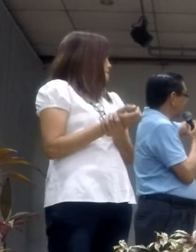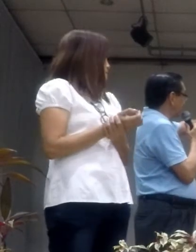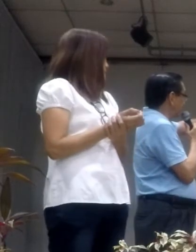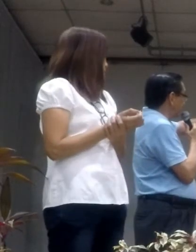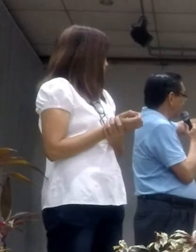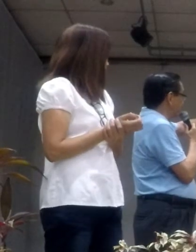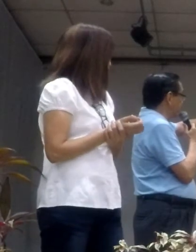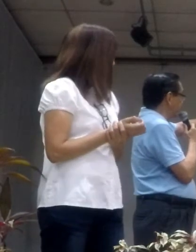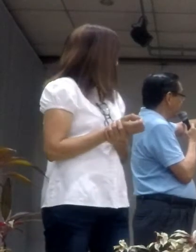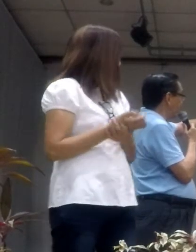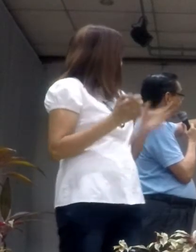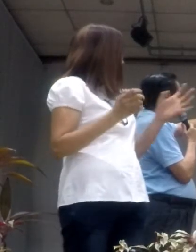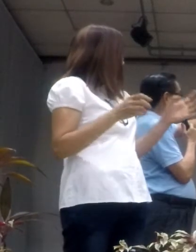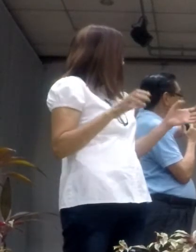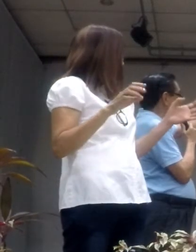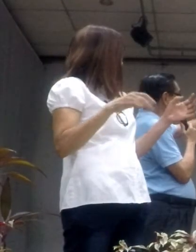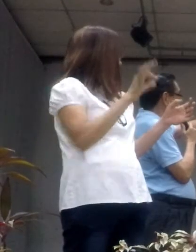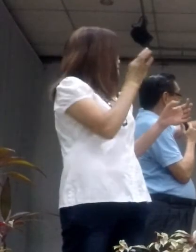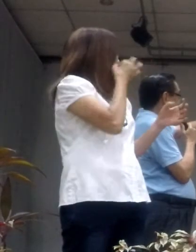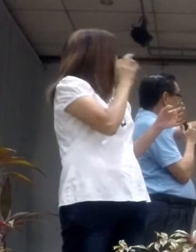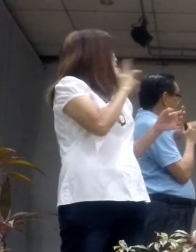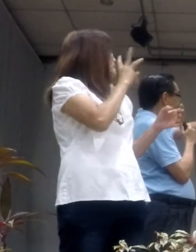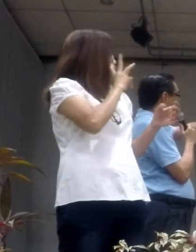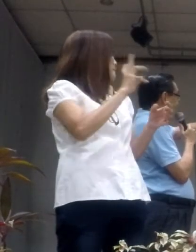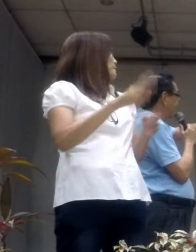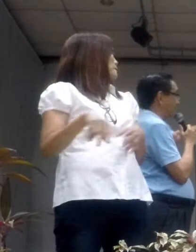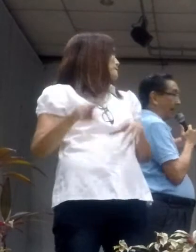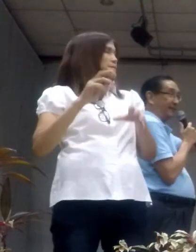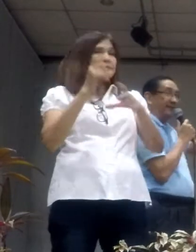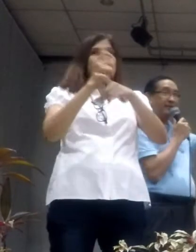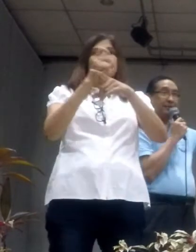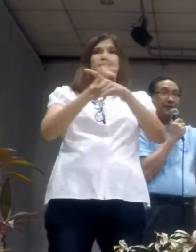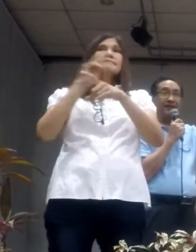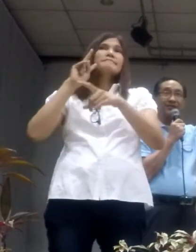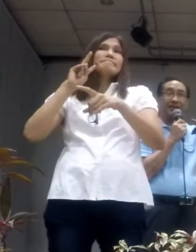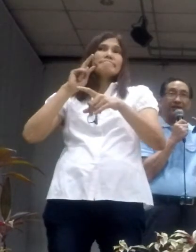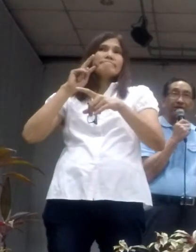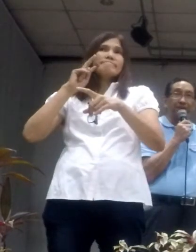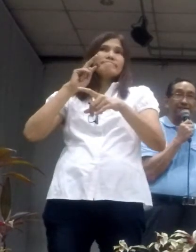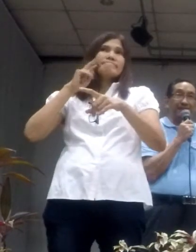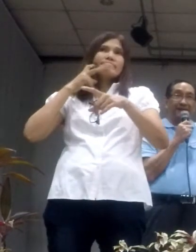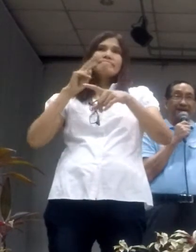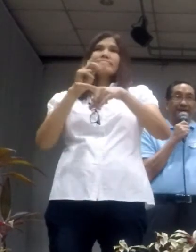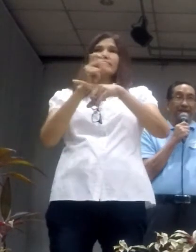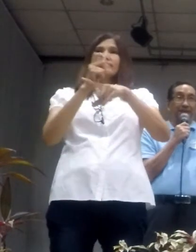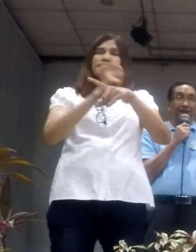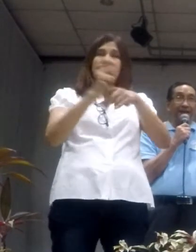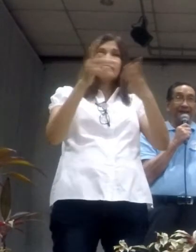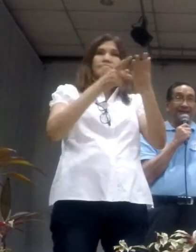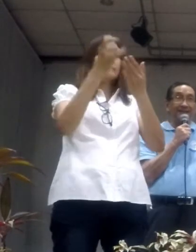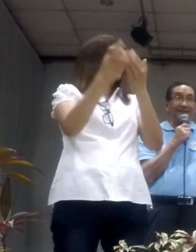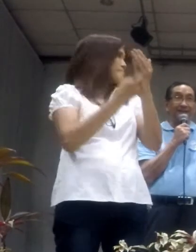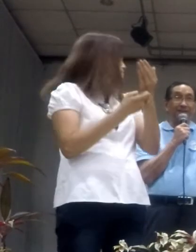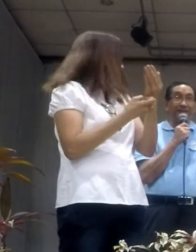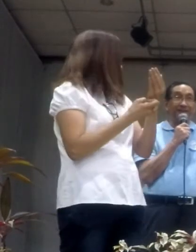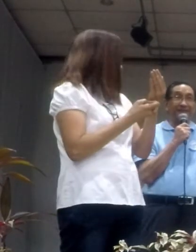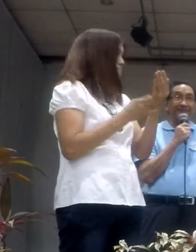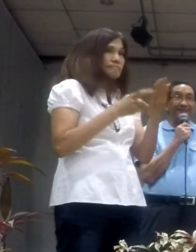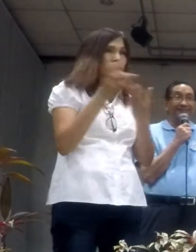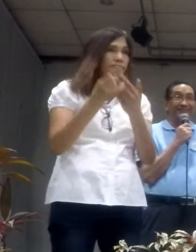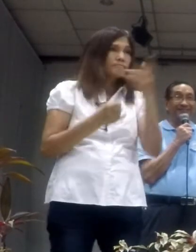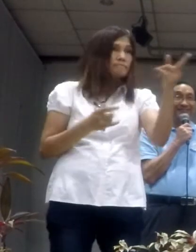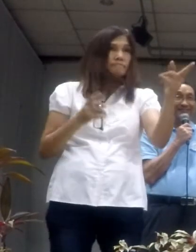So the third one is fruit, wine, and vinegar training. I think this is a project of Perla. Is that your